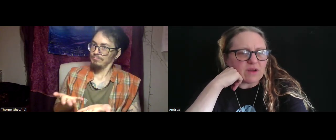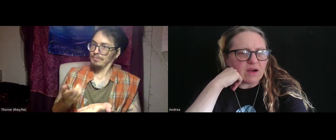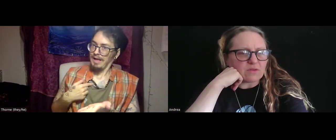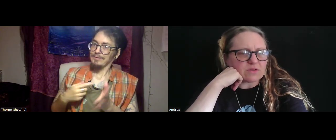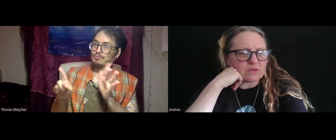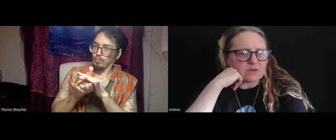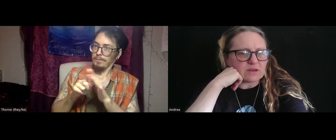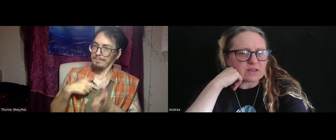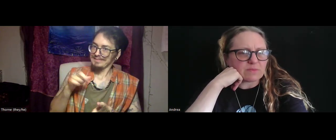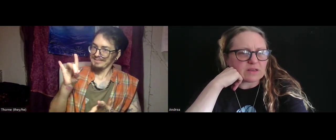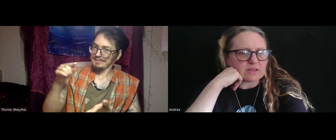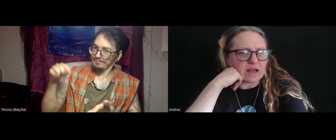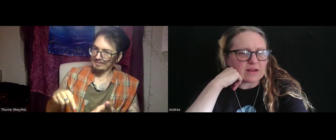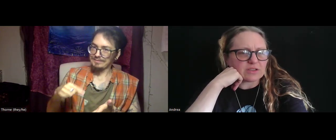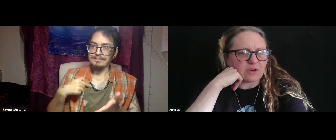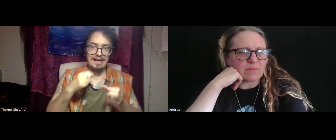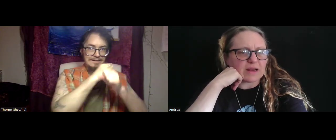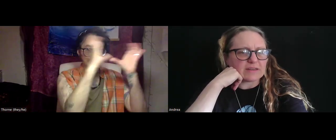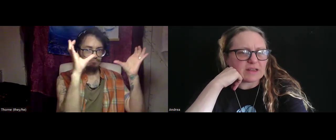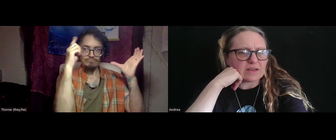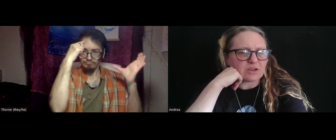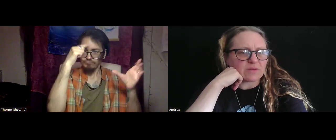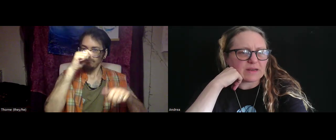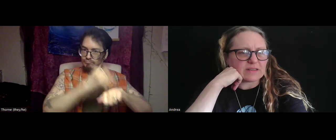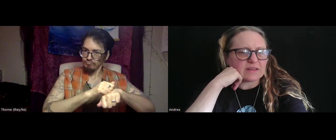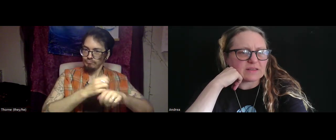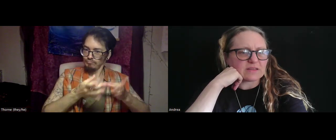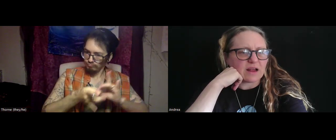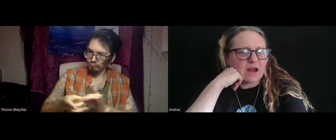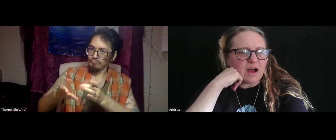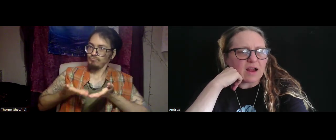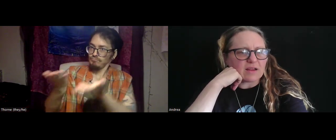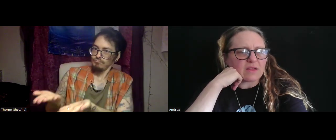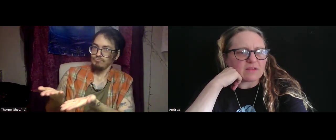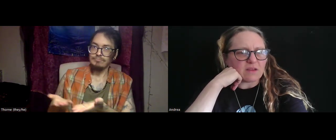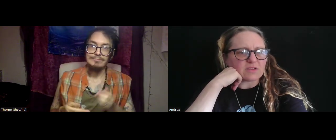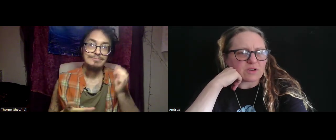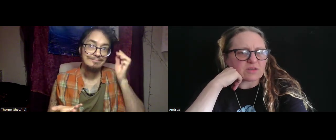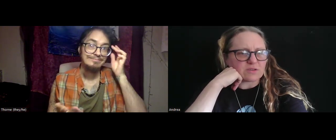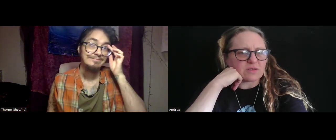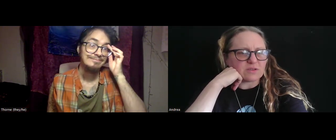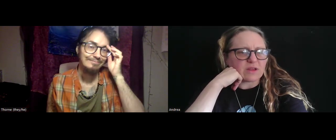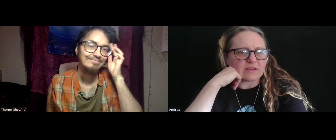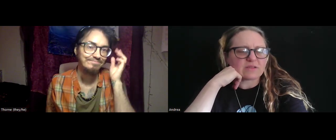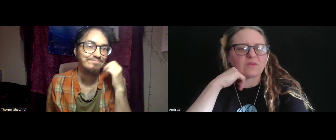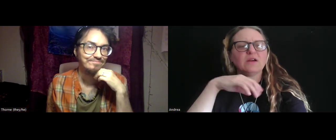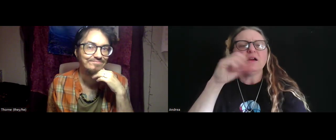how to express that I showed up and I did this and I had the thought structure to do that. So,